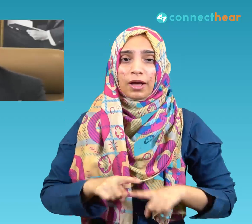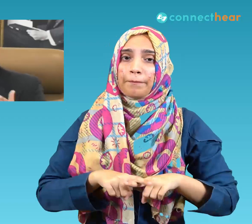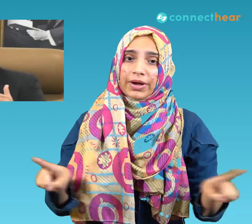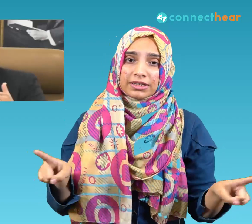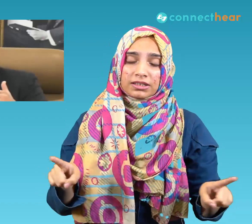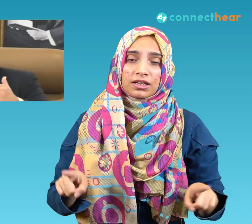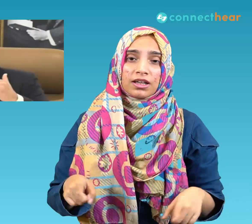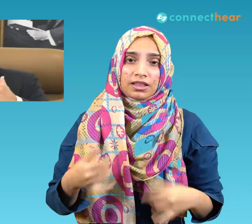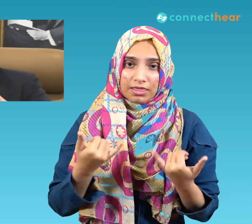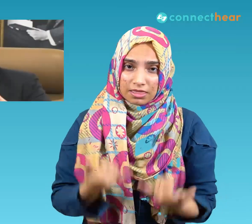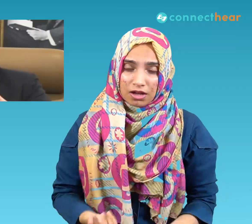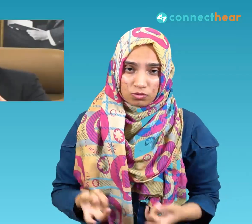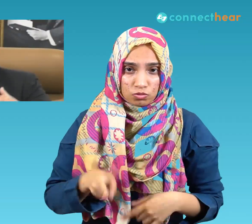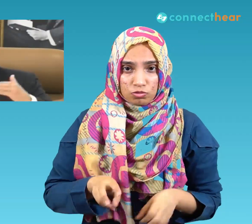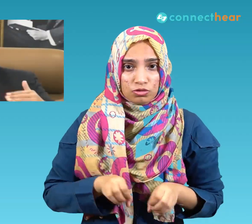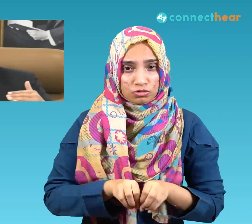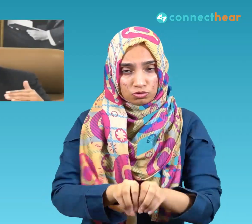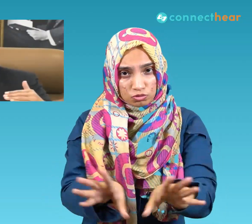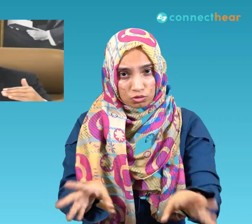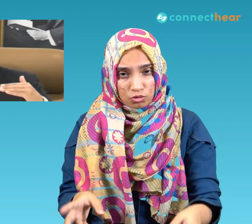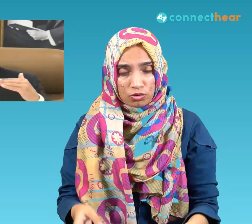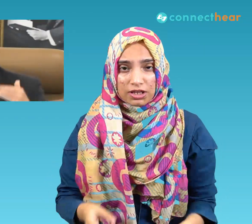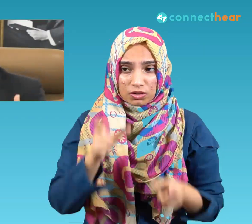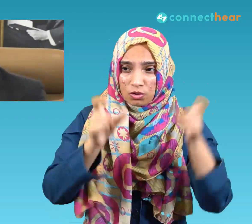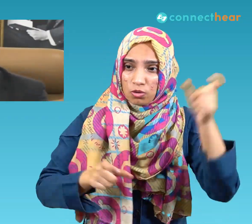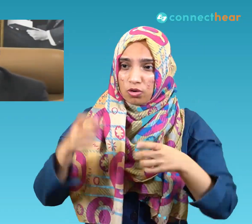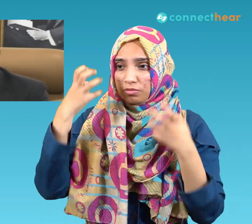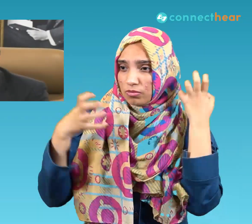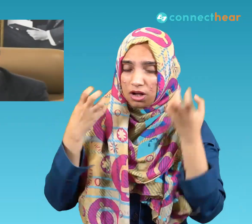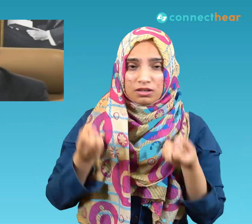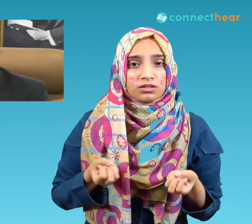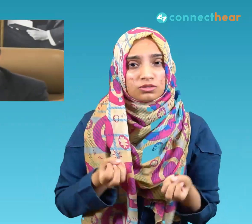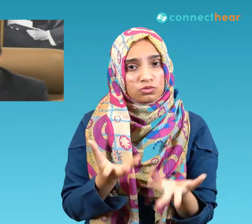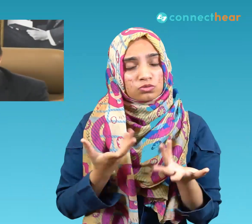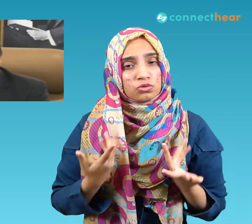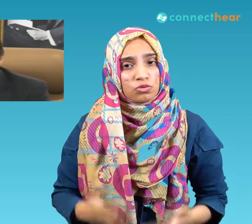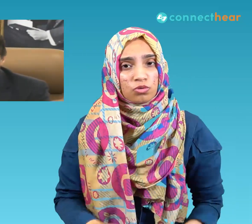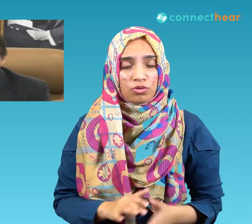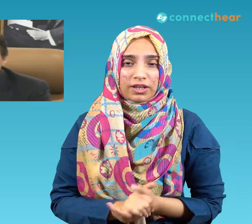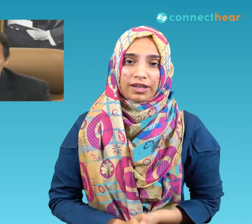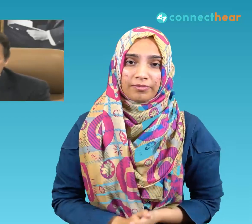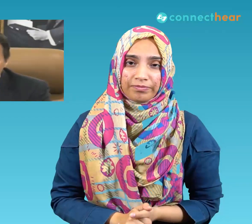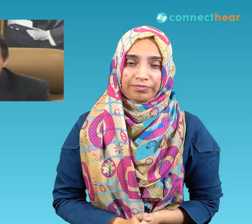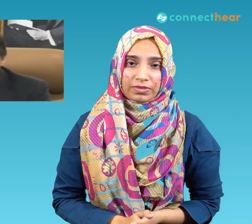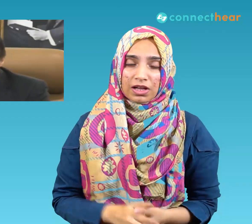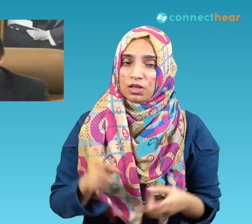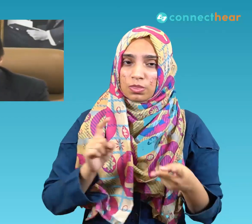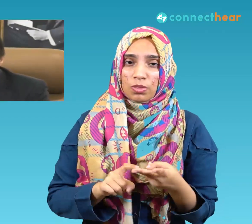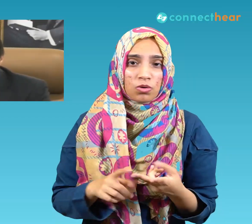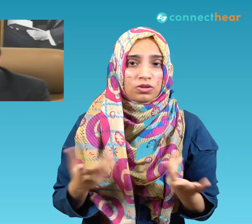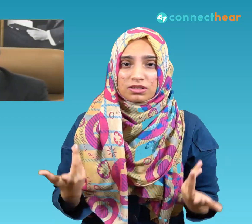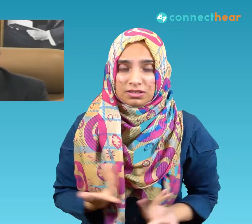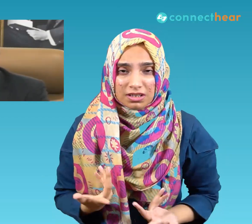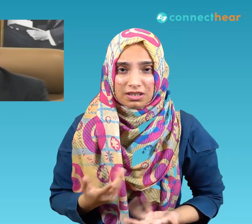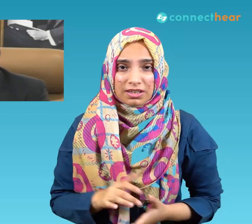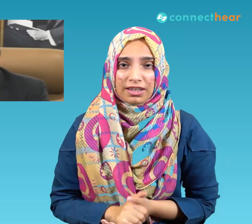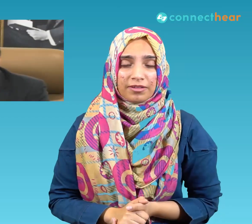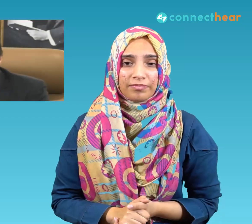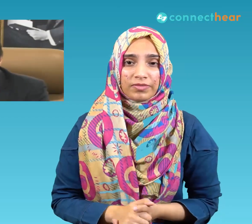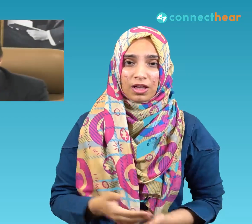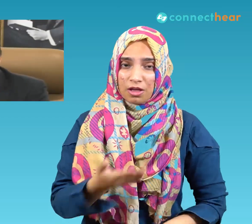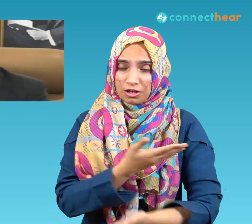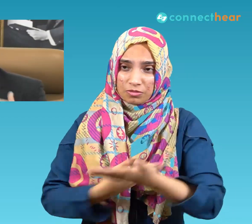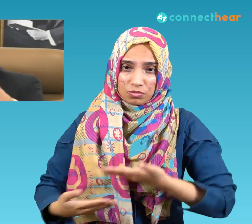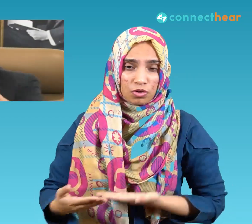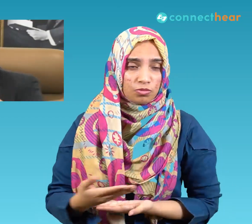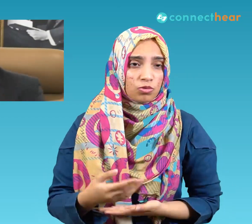anymore. And so we don't find that sort of level of compliance. And secondly, we do not know how long this